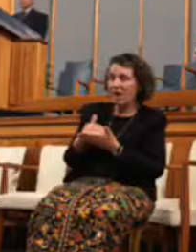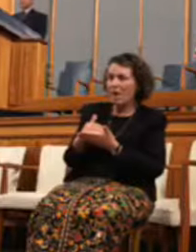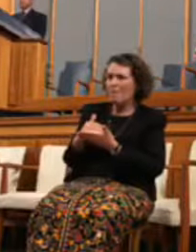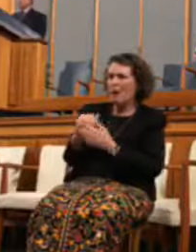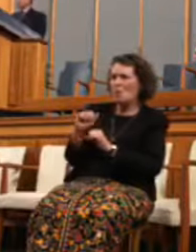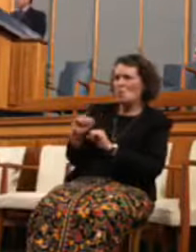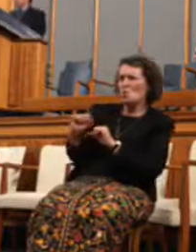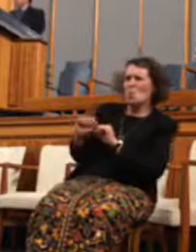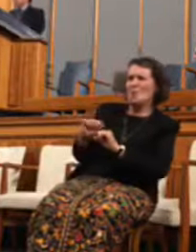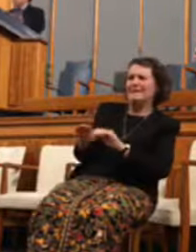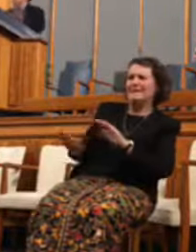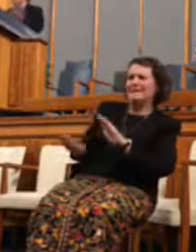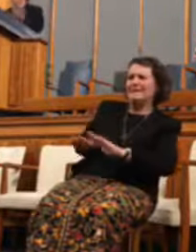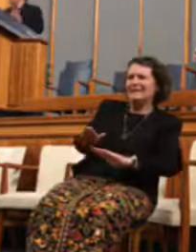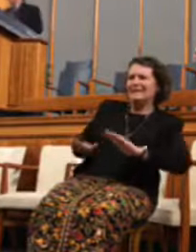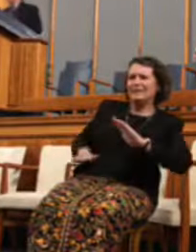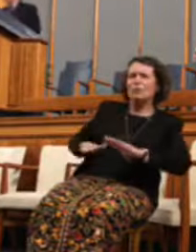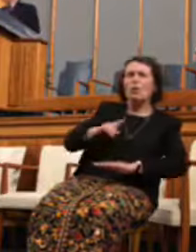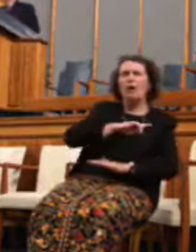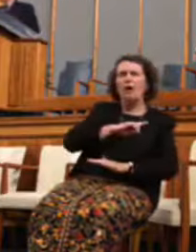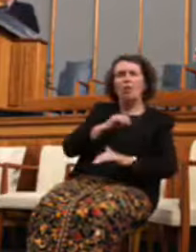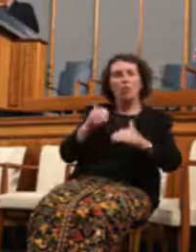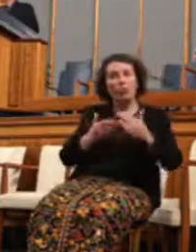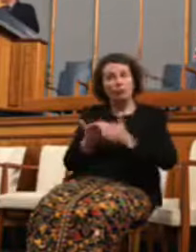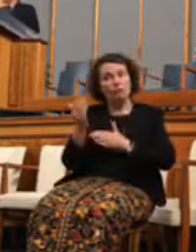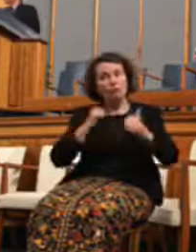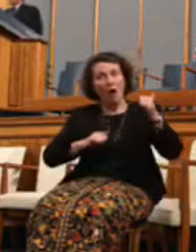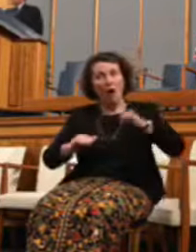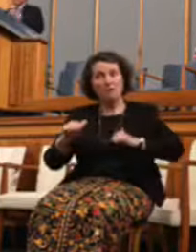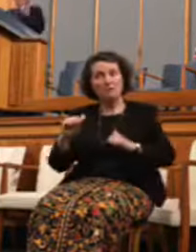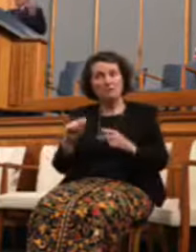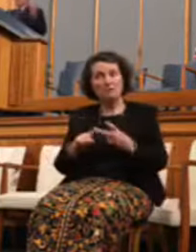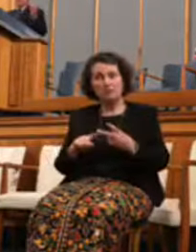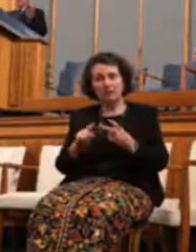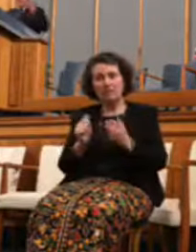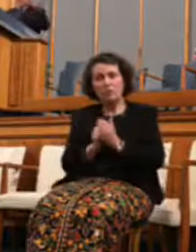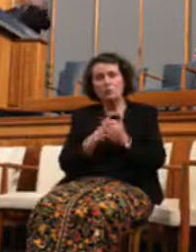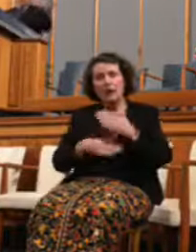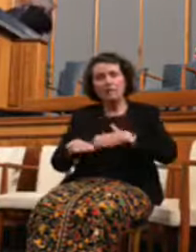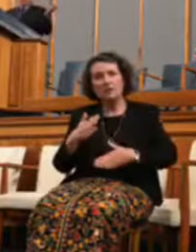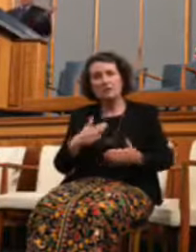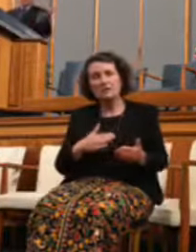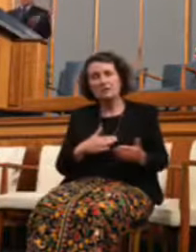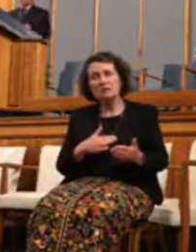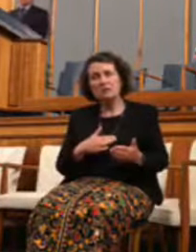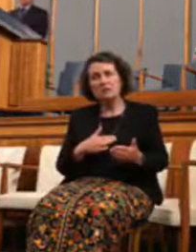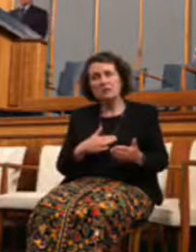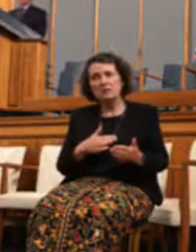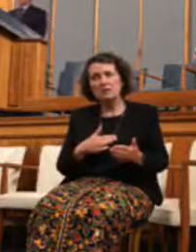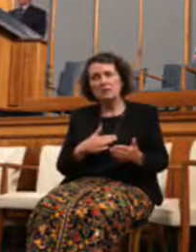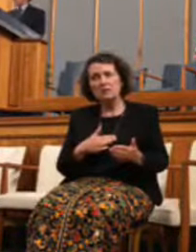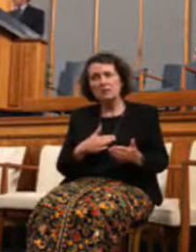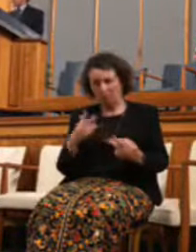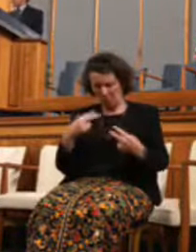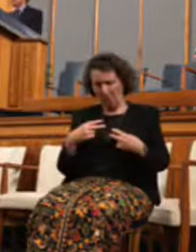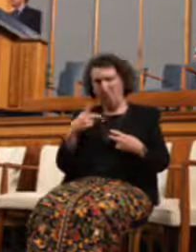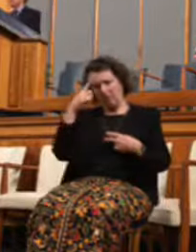just because, really, these things don't matter at all to you? You are vague, a vague person.